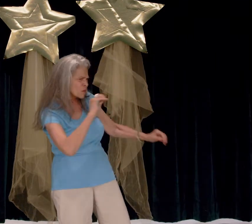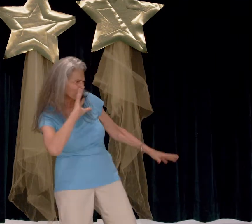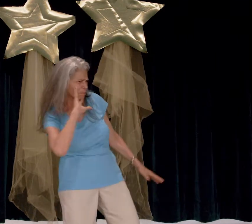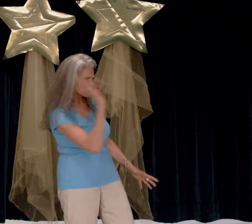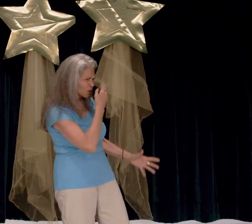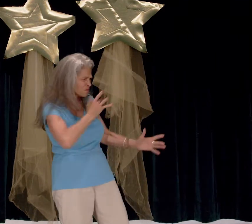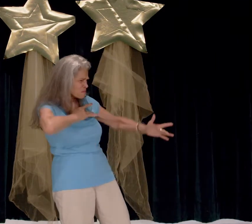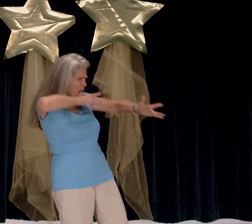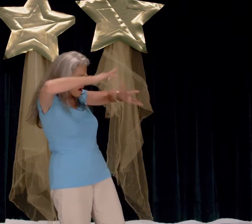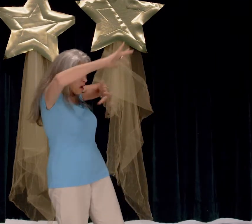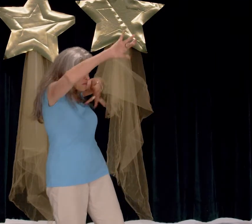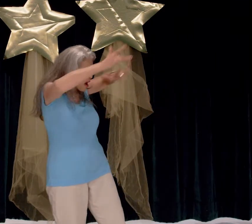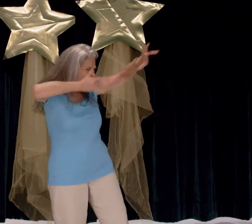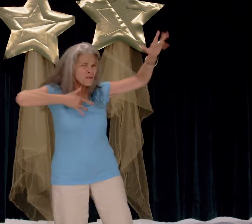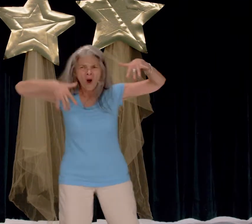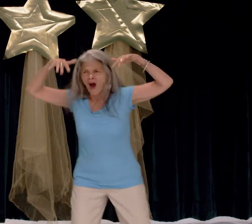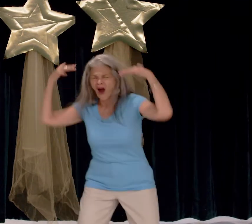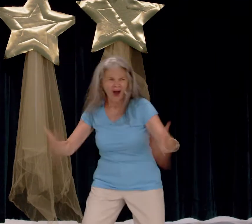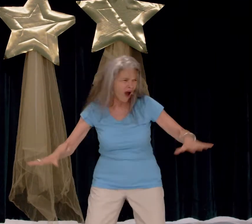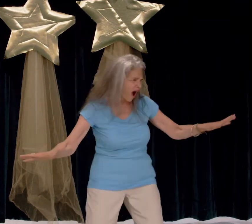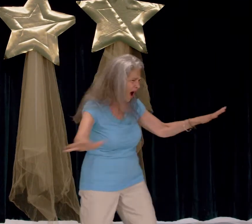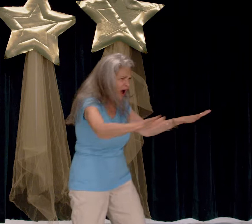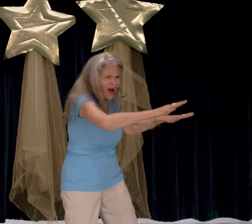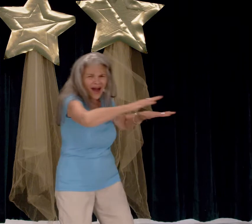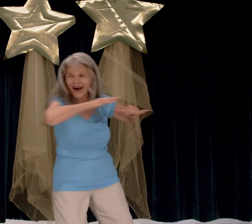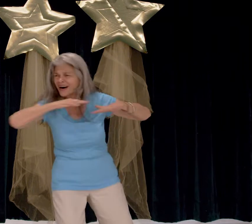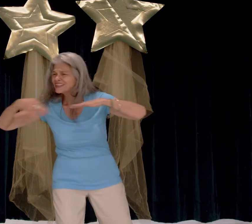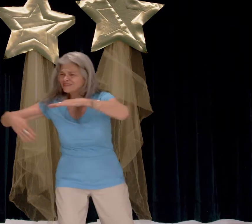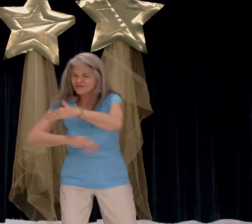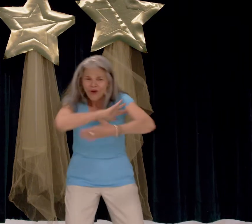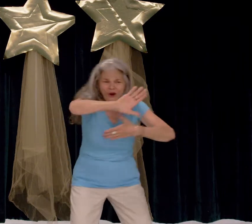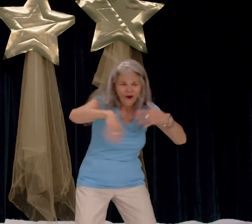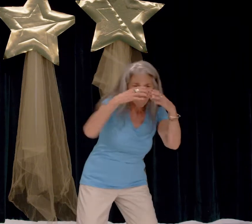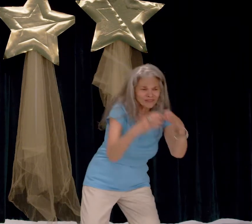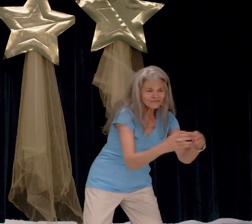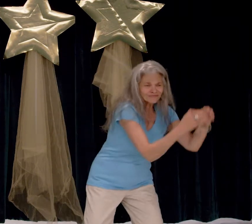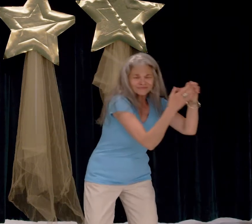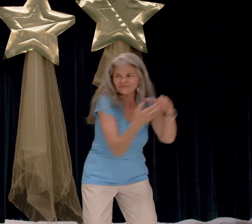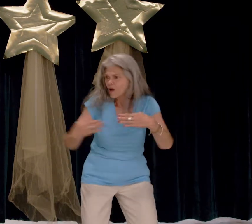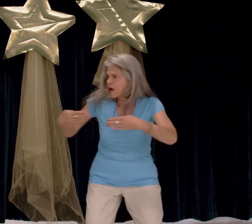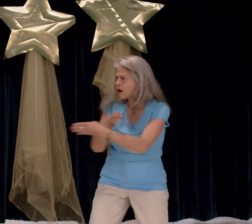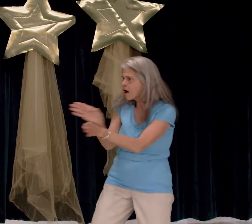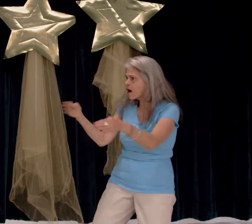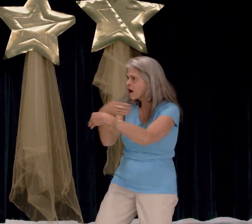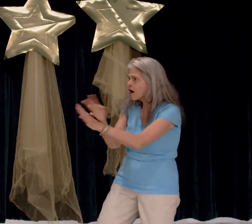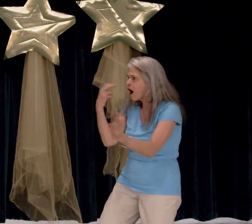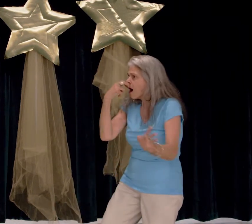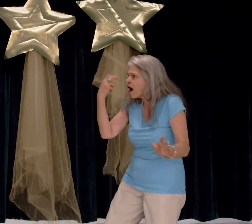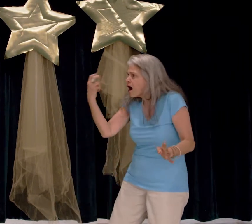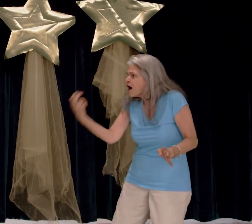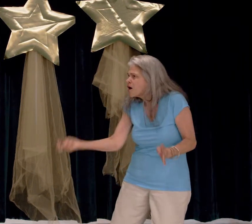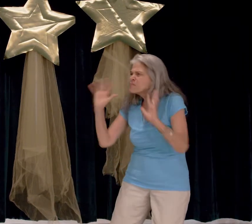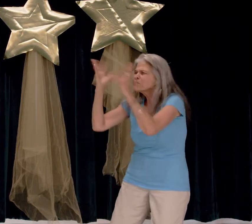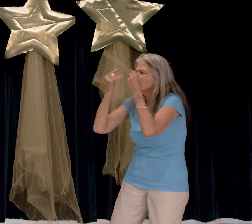There lived this beautiful, beautiful rainbow fish with scales as bright as can